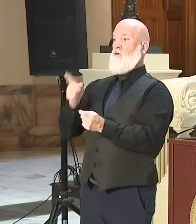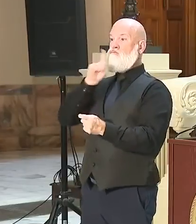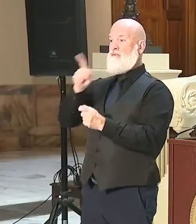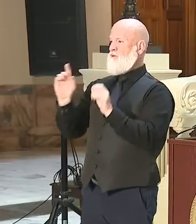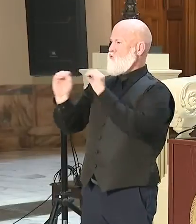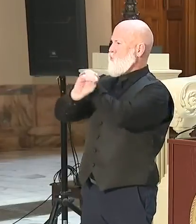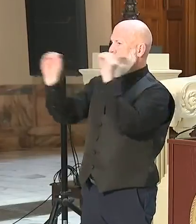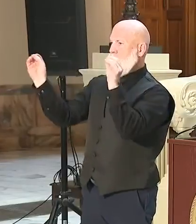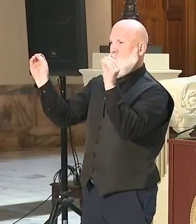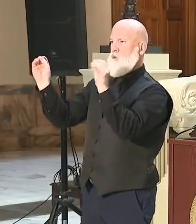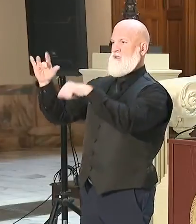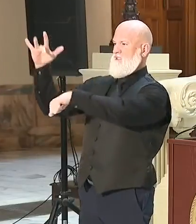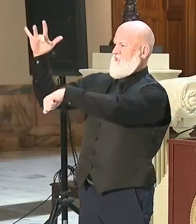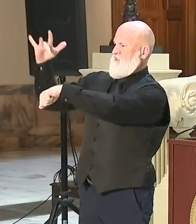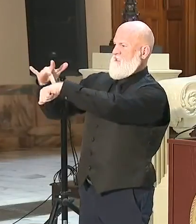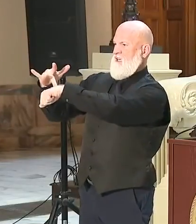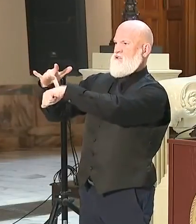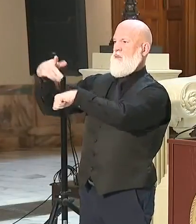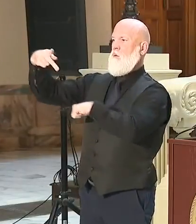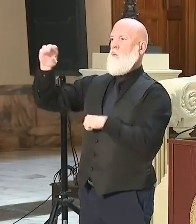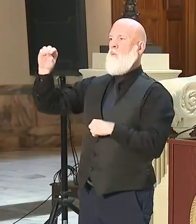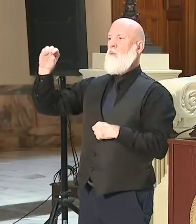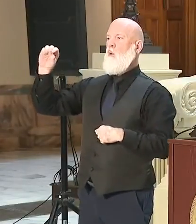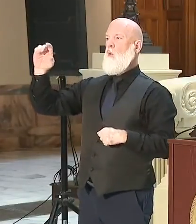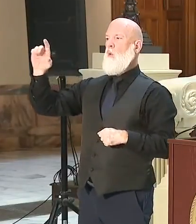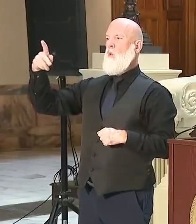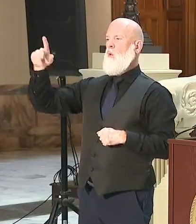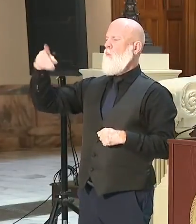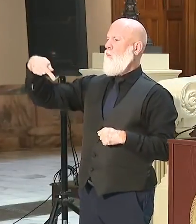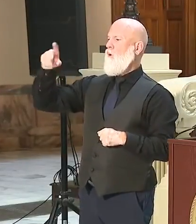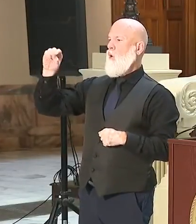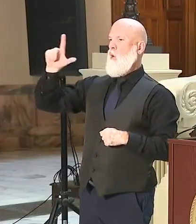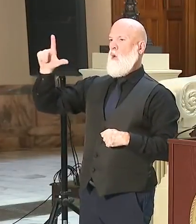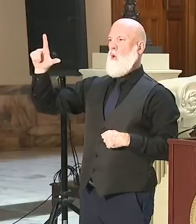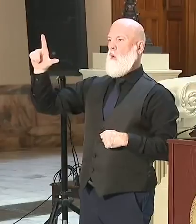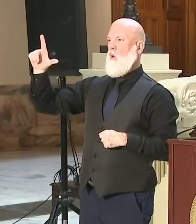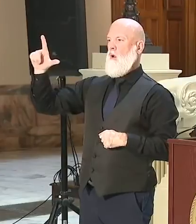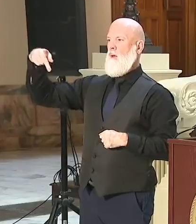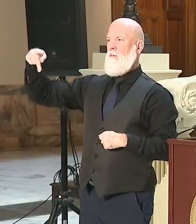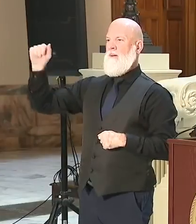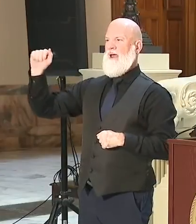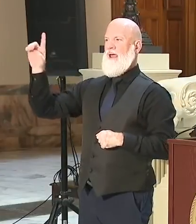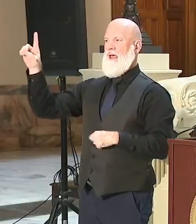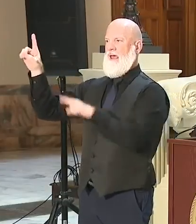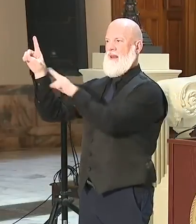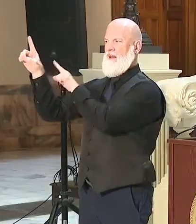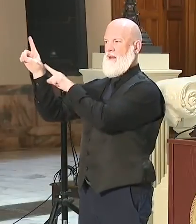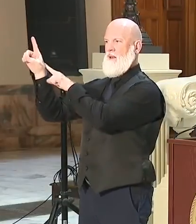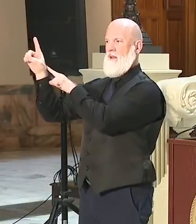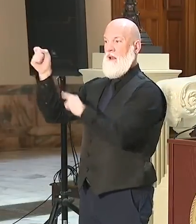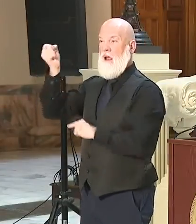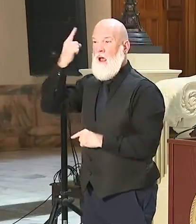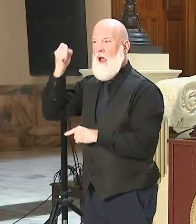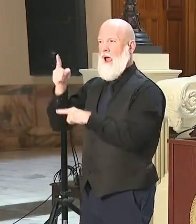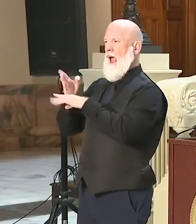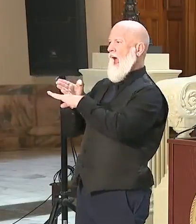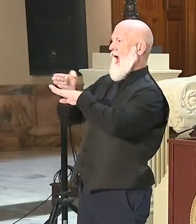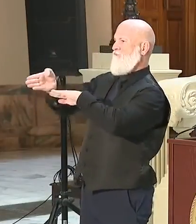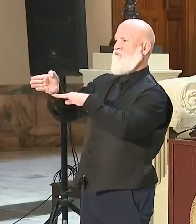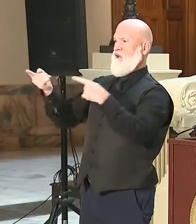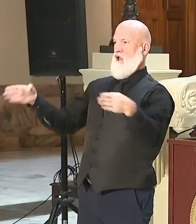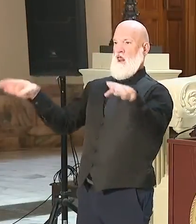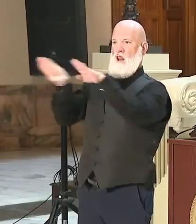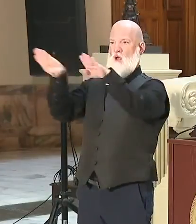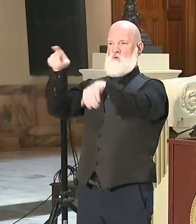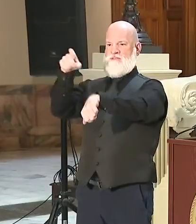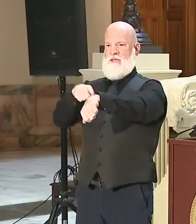October 31st. That was the last poll pad update. Okay, so that is what we know. That's what I can say. So there was nothing that was done to the system after